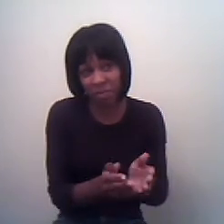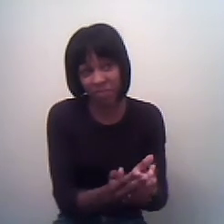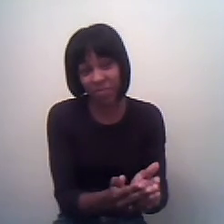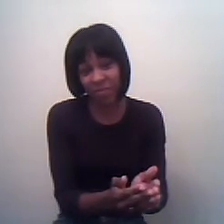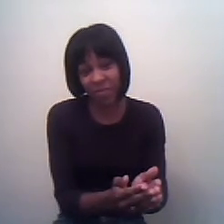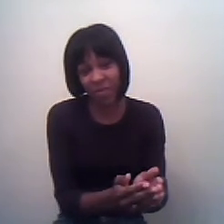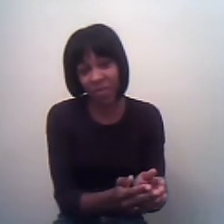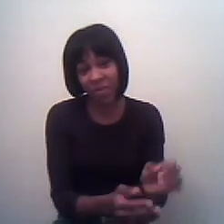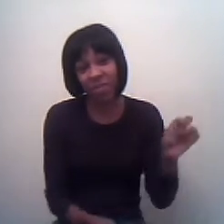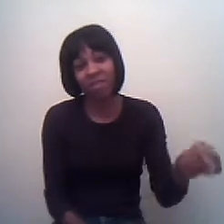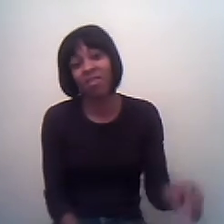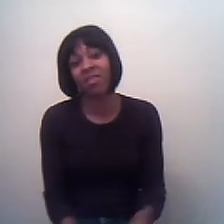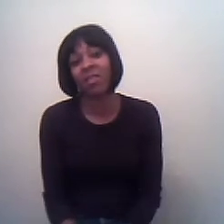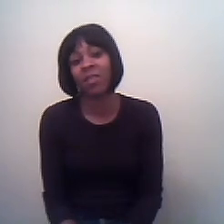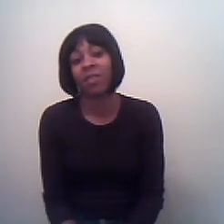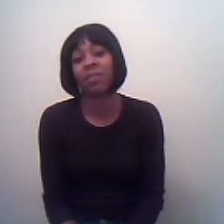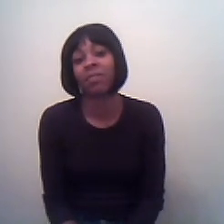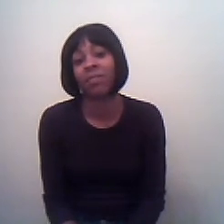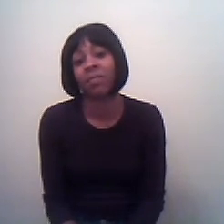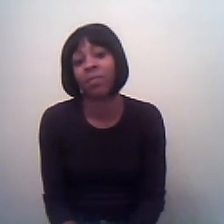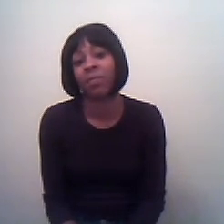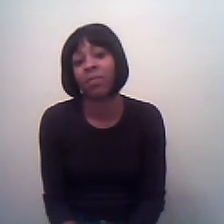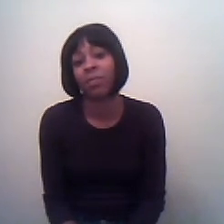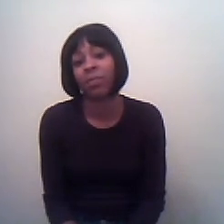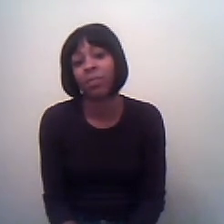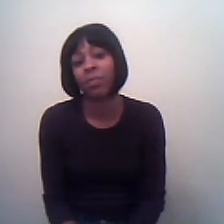With the wind 35 degrees on the other side of the boat.